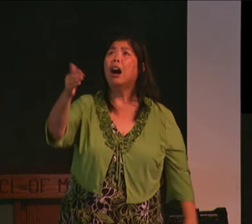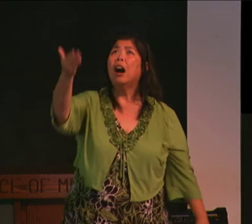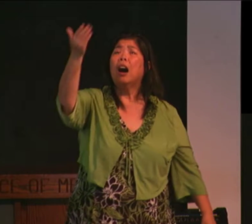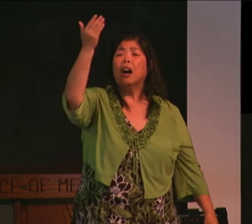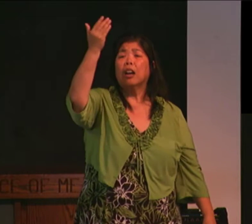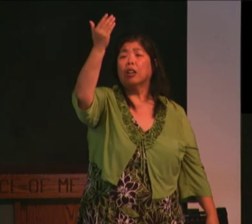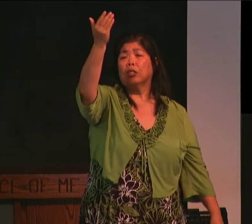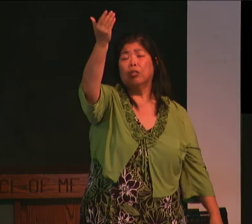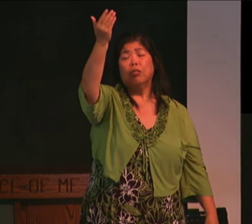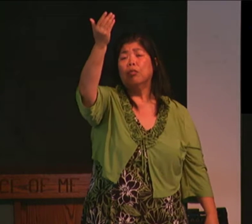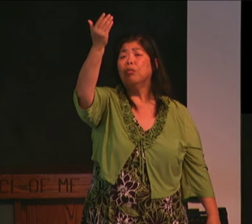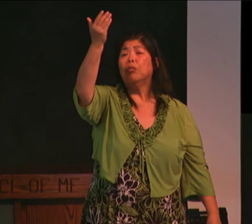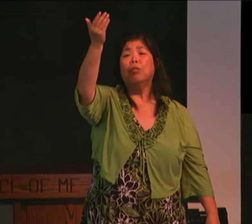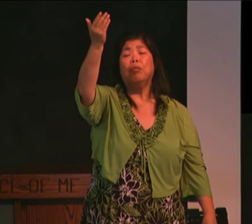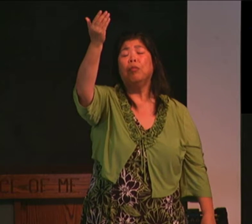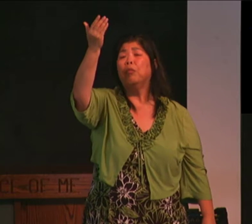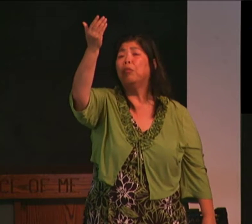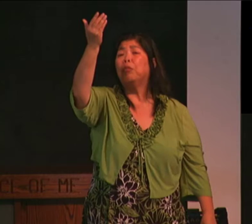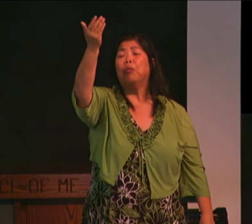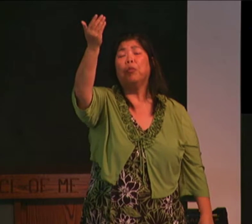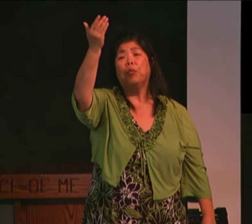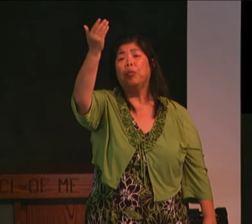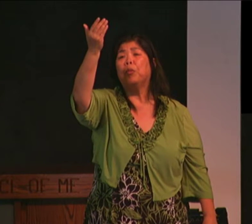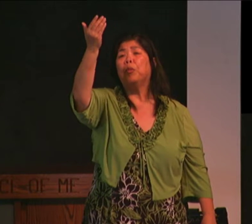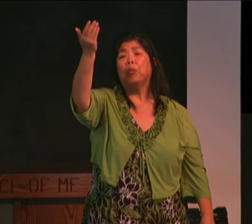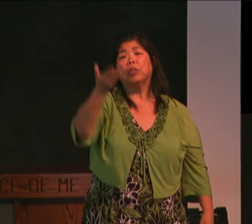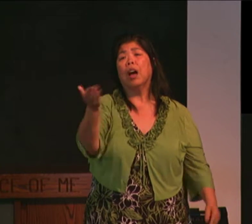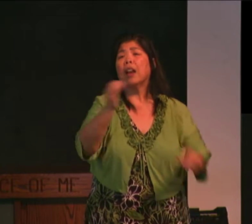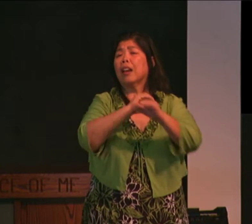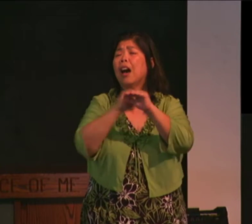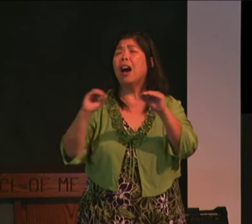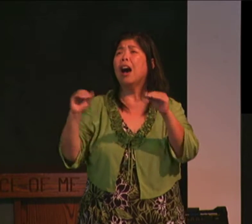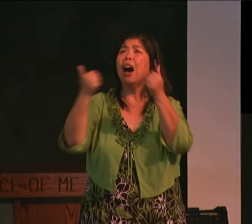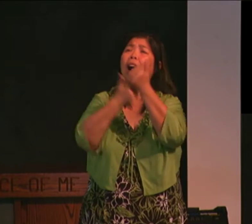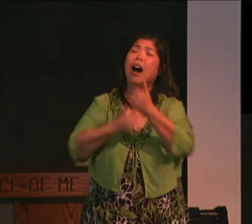There is none above you.